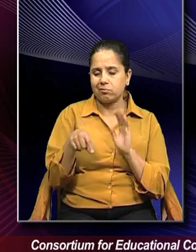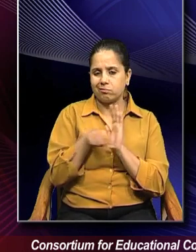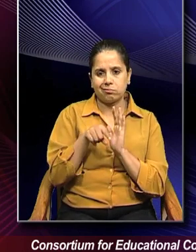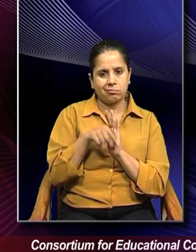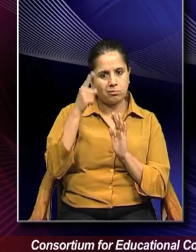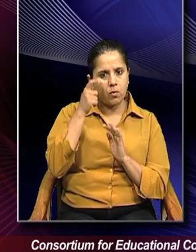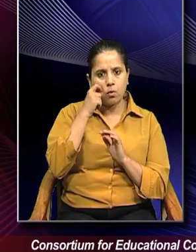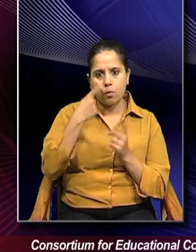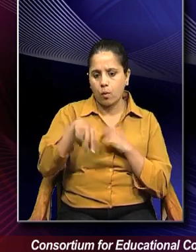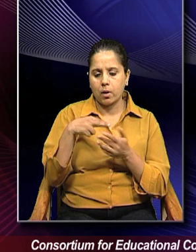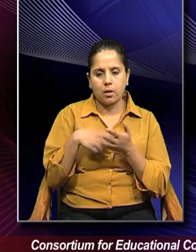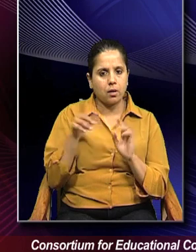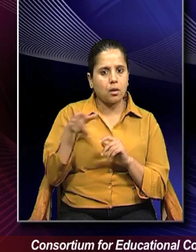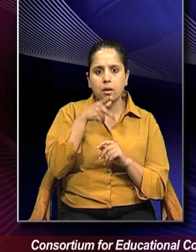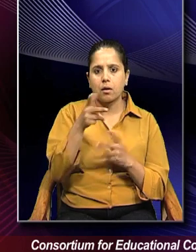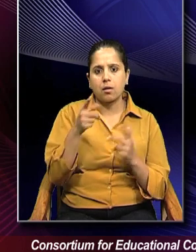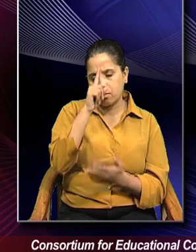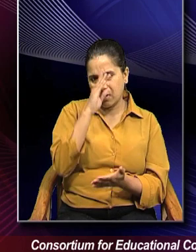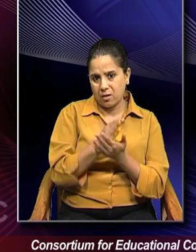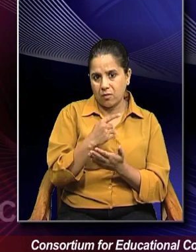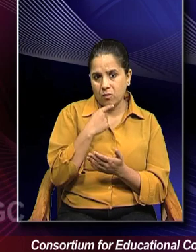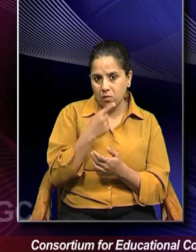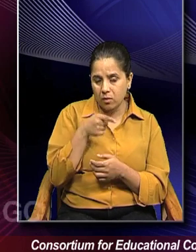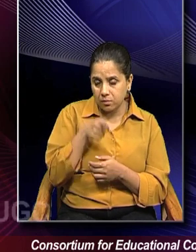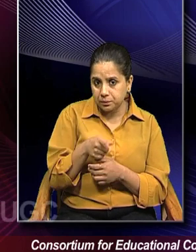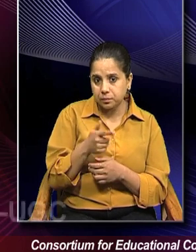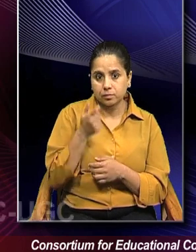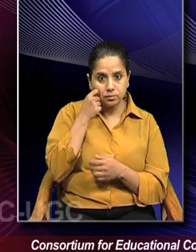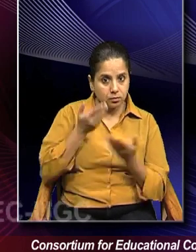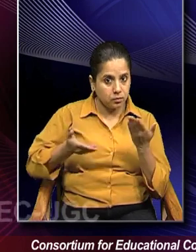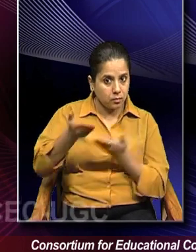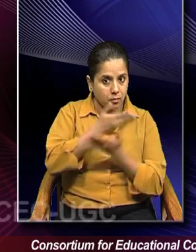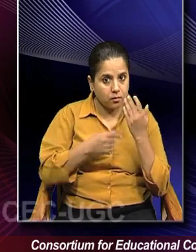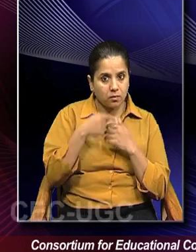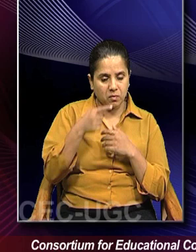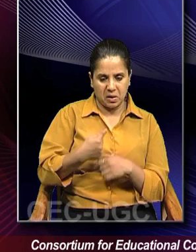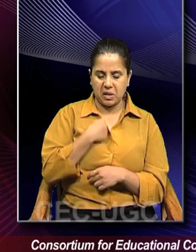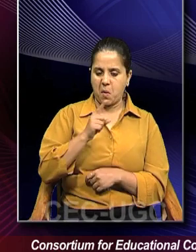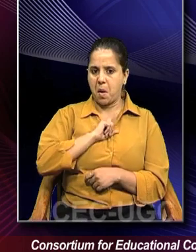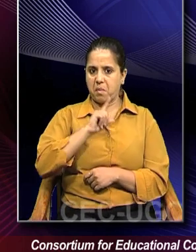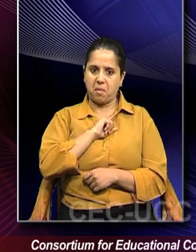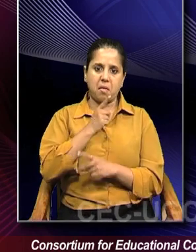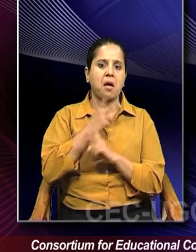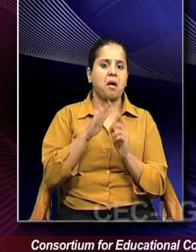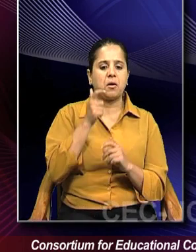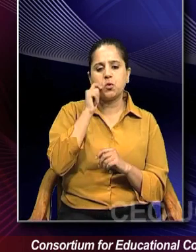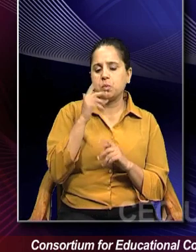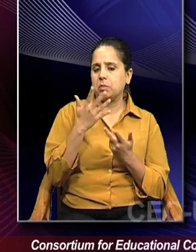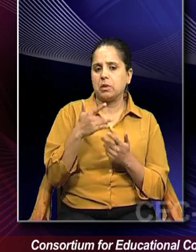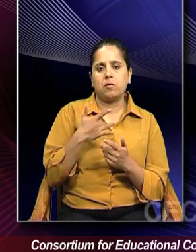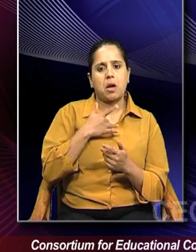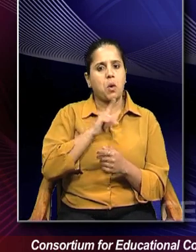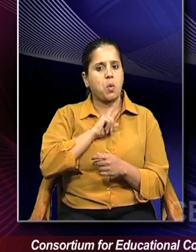about human nature, believing that humans are selfish, that humans